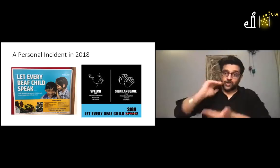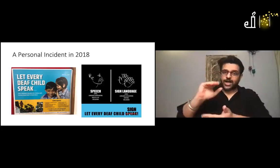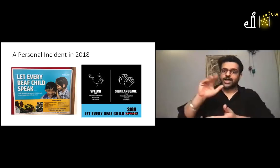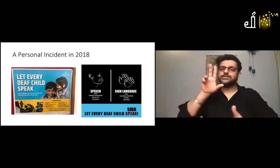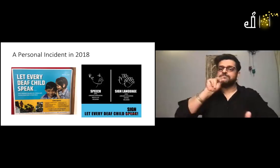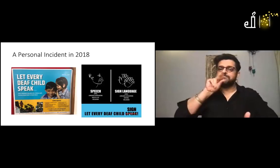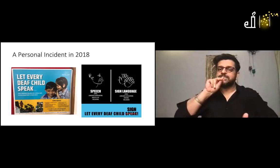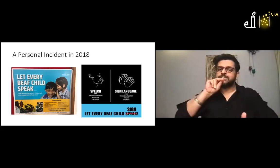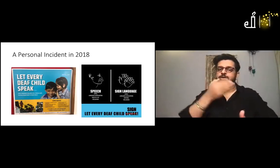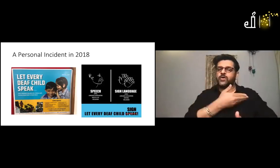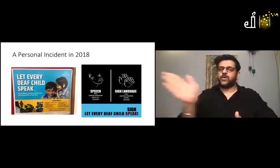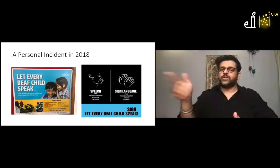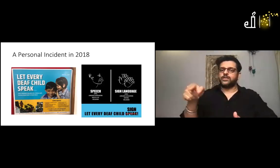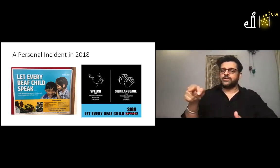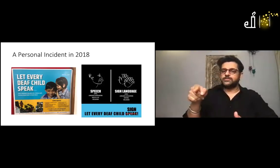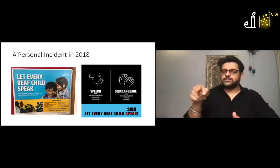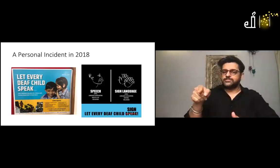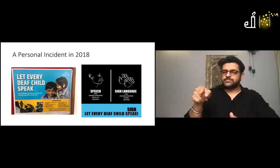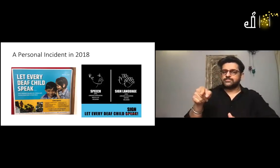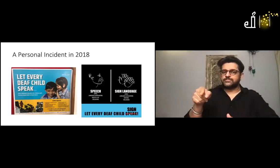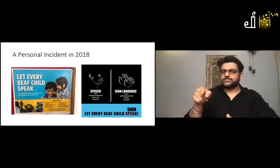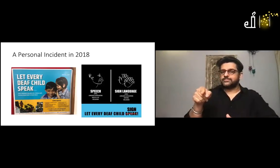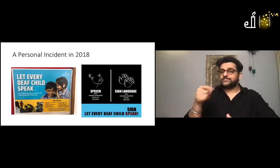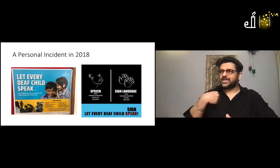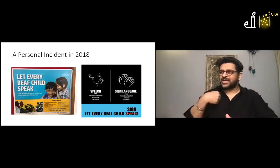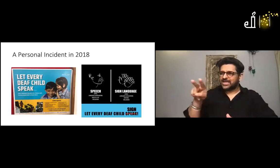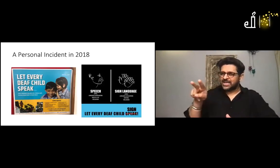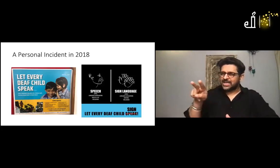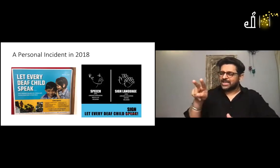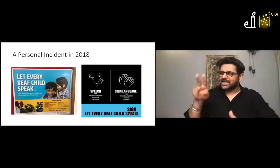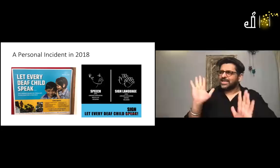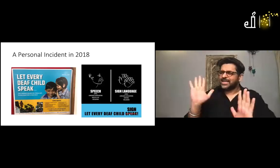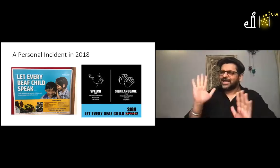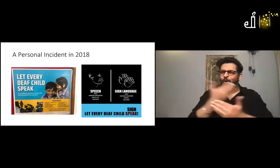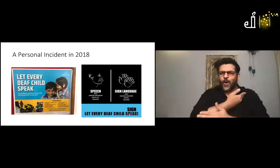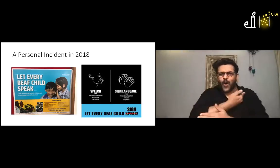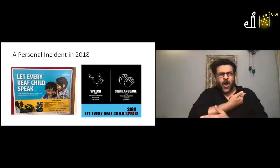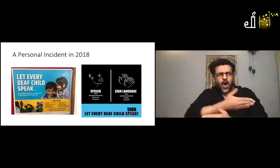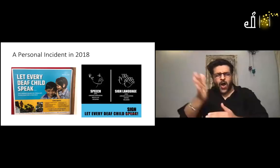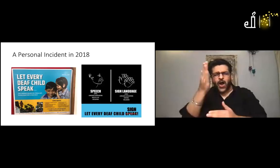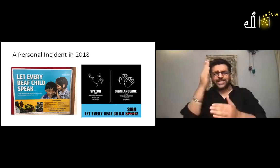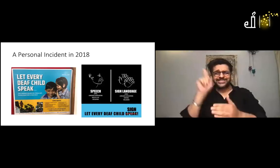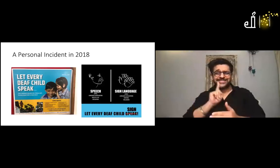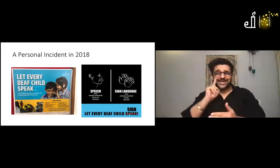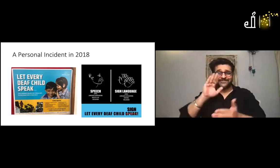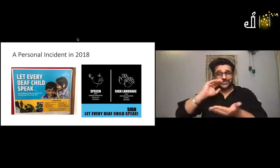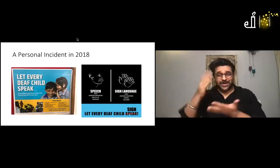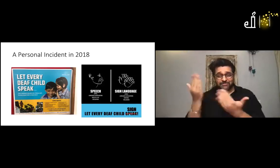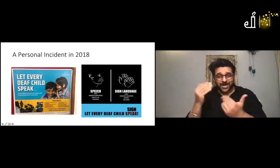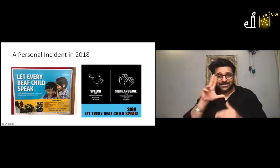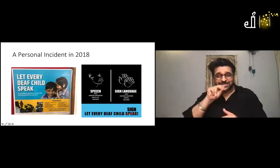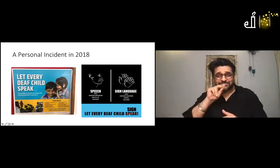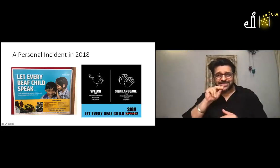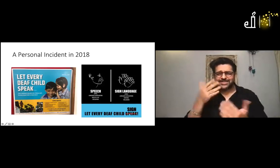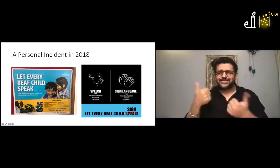the child let every deaf child speak. And when I saw that, and I was,